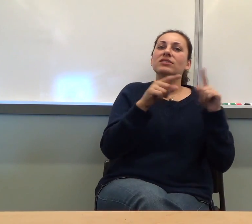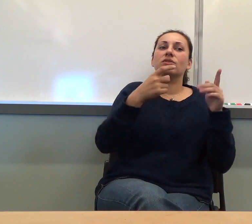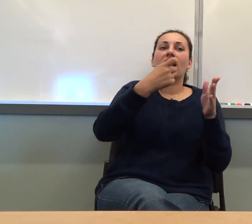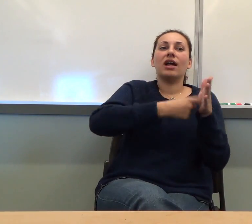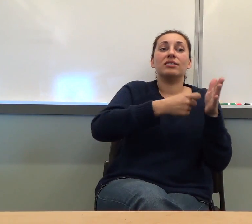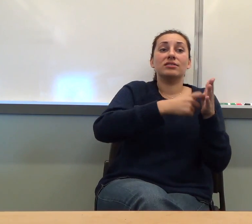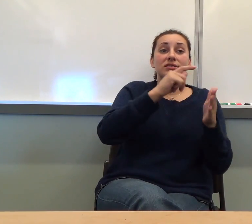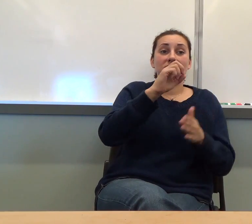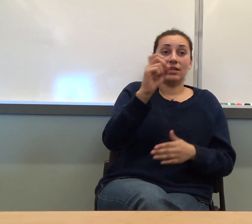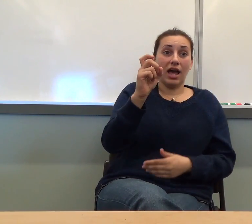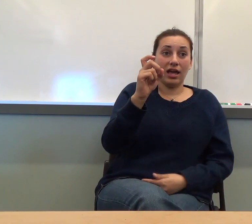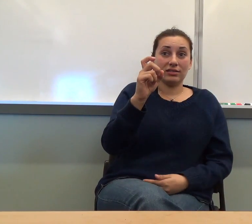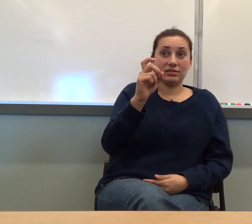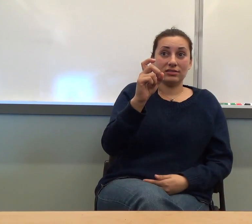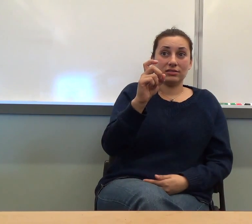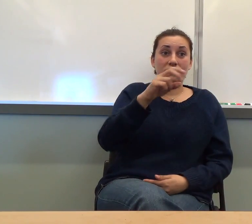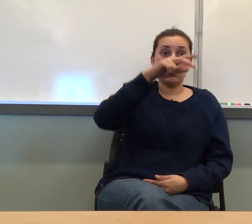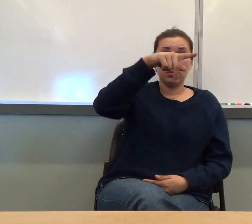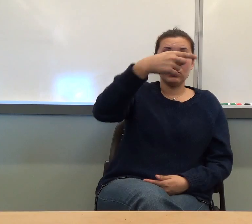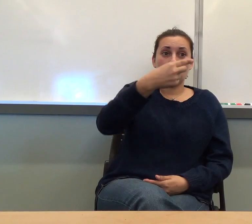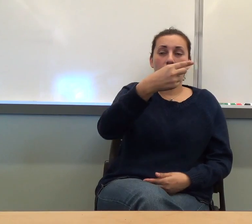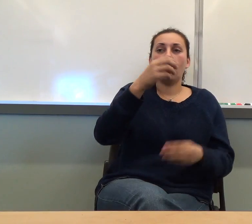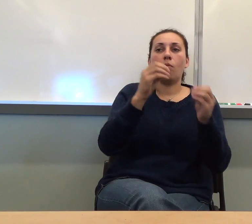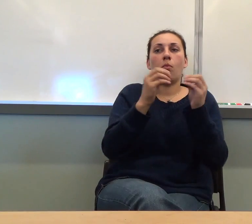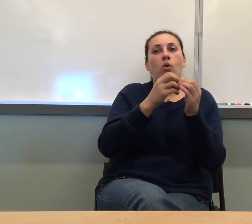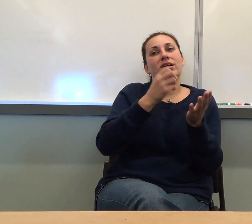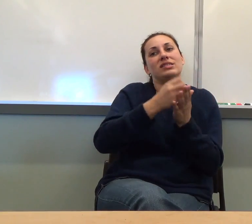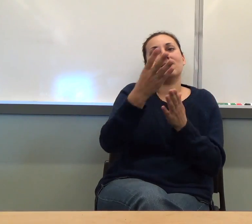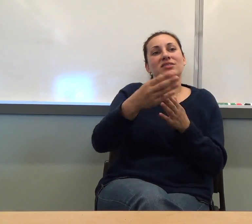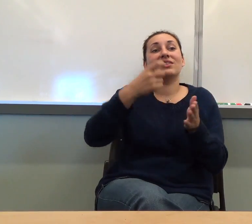more expensive in Pacific Grove. Yeah, but they don't tax food.